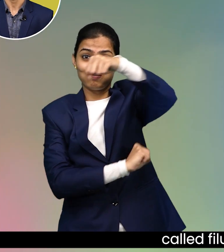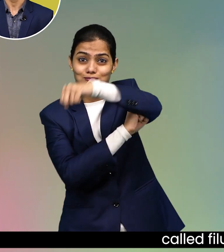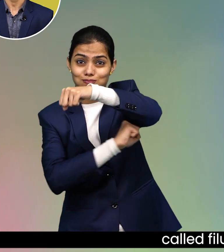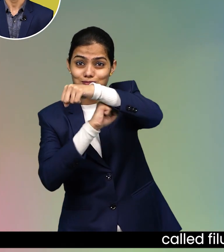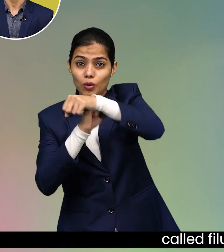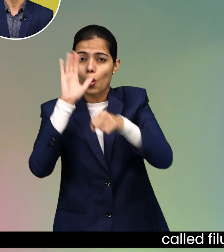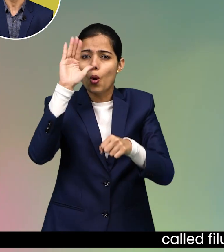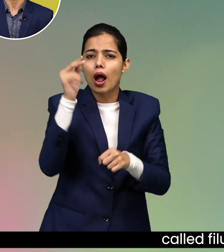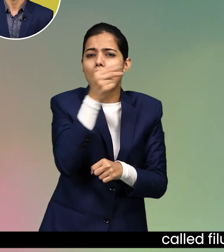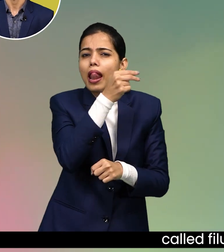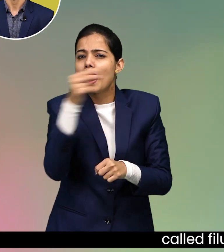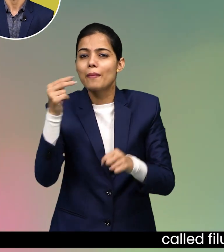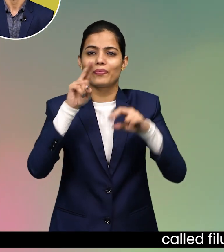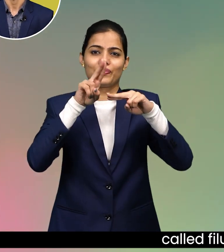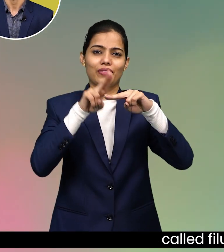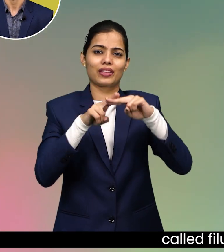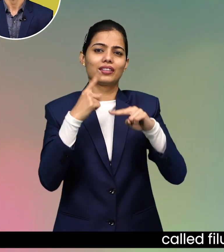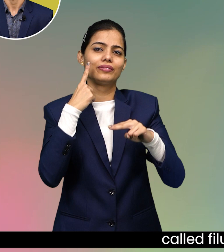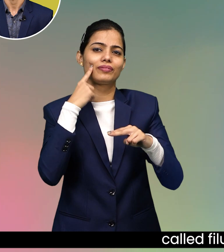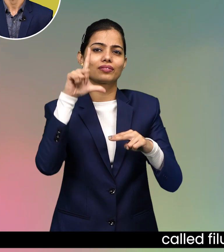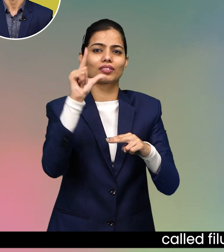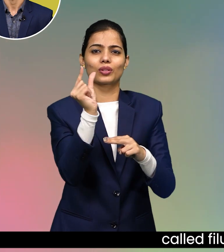called filum terminale.